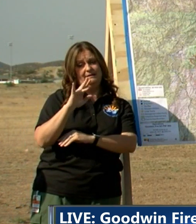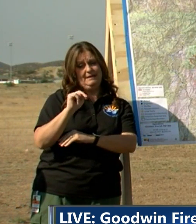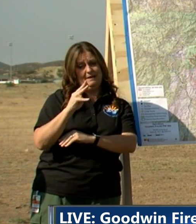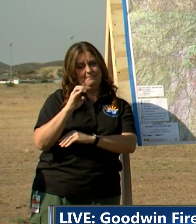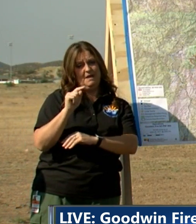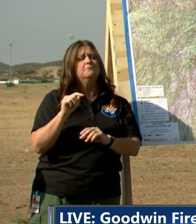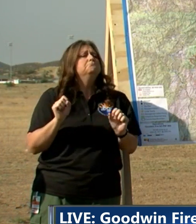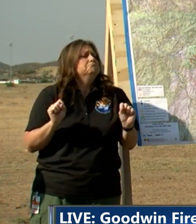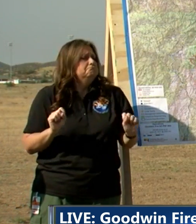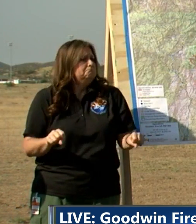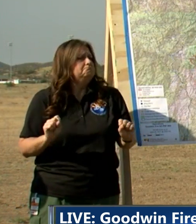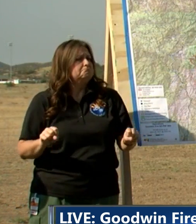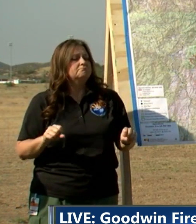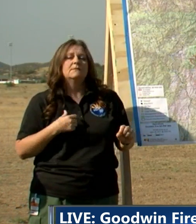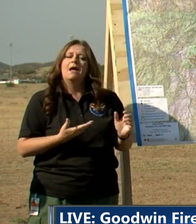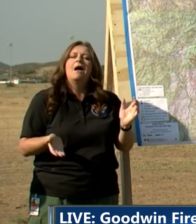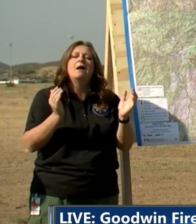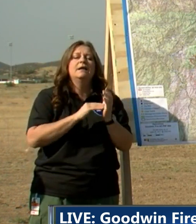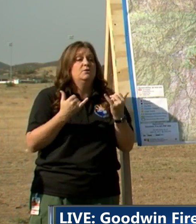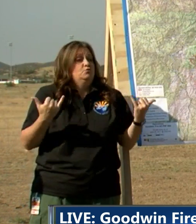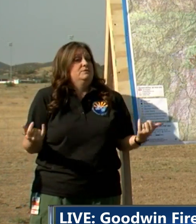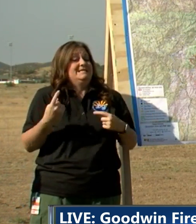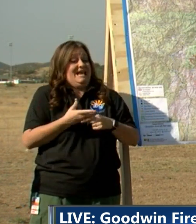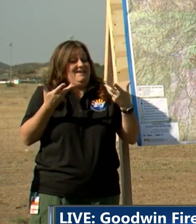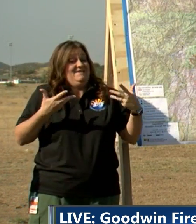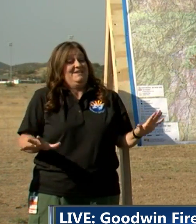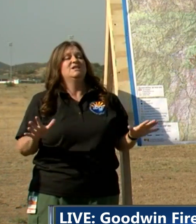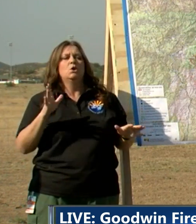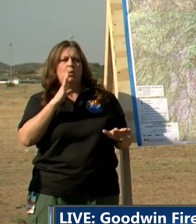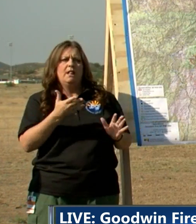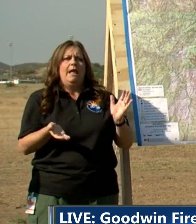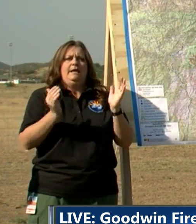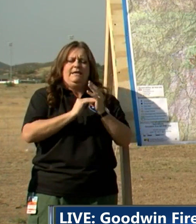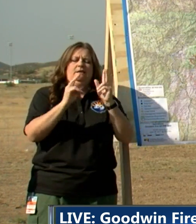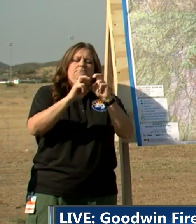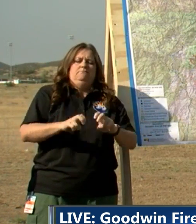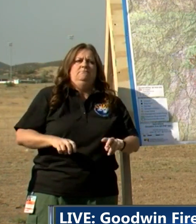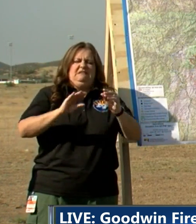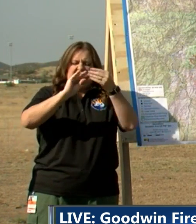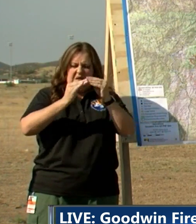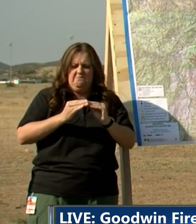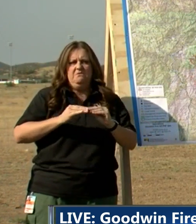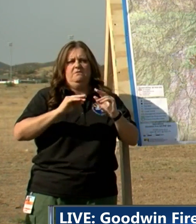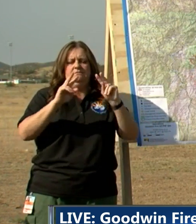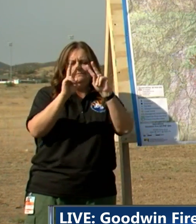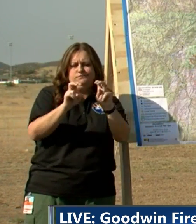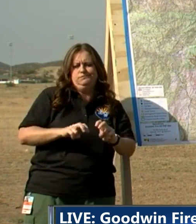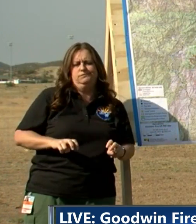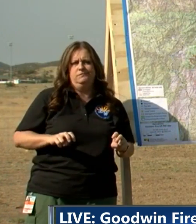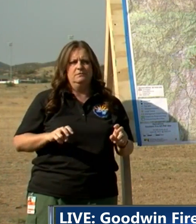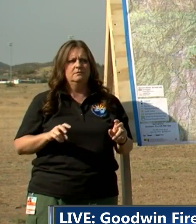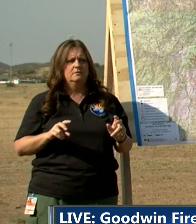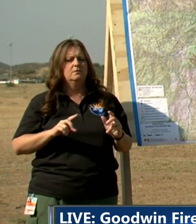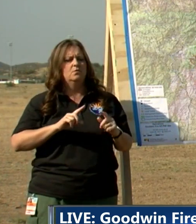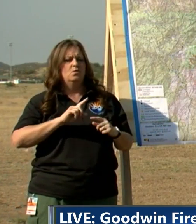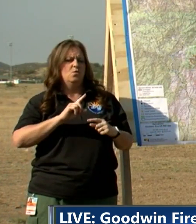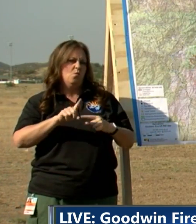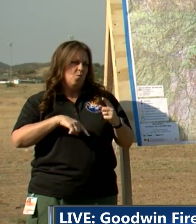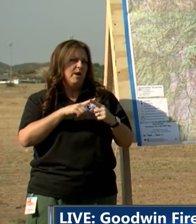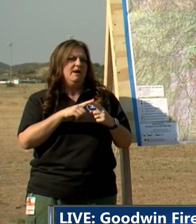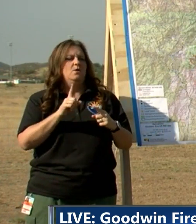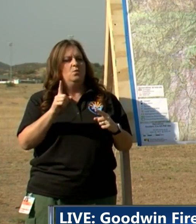definitely a possibility. Once again, once we get through today, we can reassess where we're looking at that big picture and when we will finally call